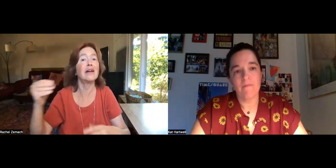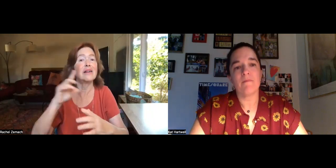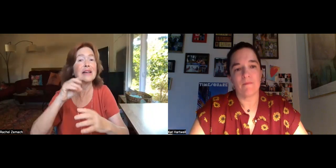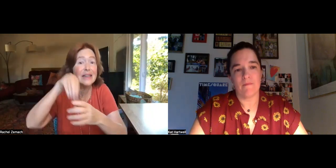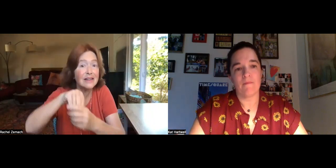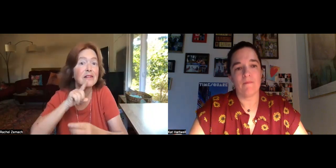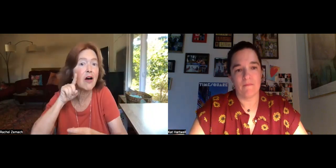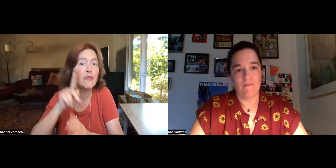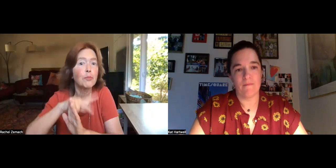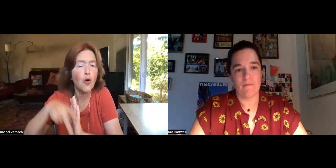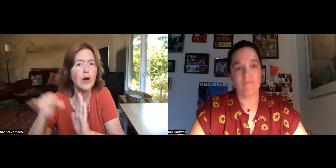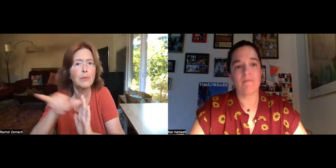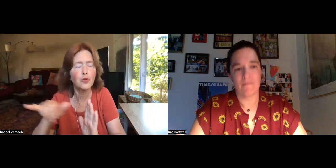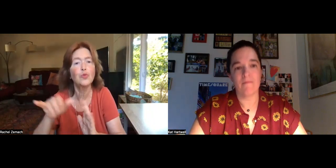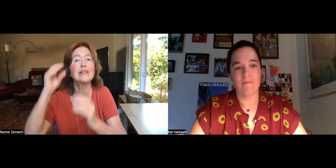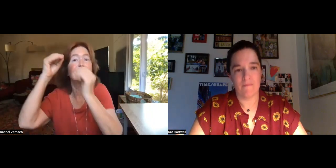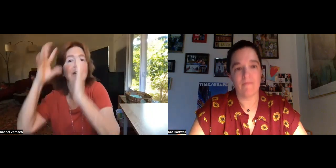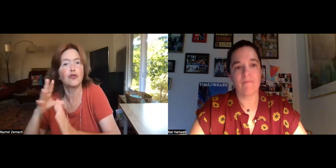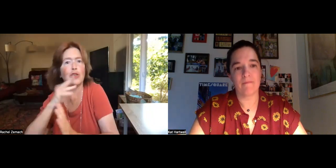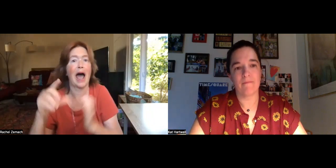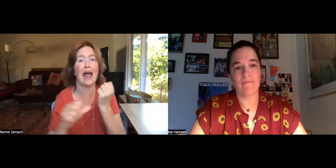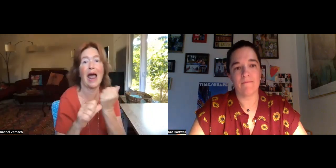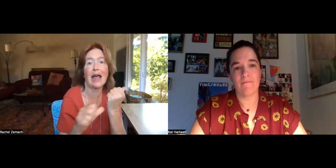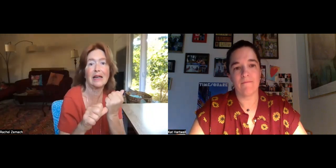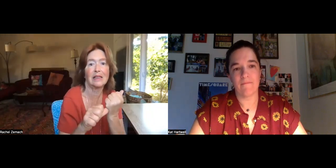And in the program, two teachers and aides.